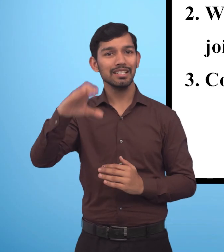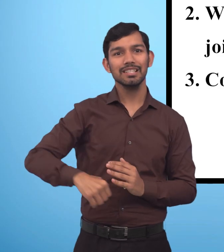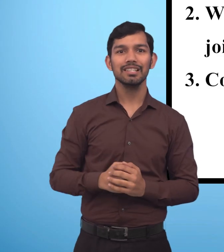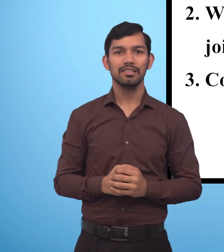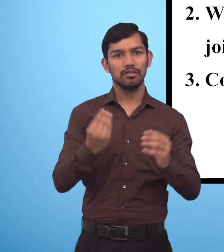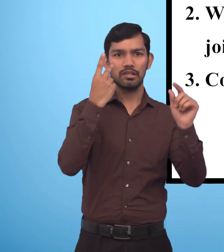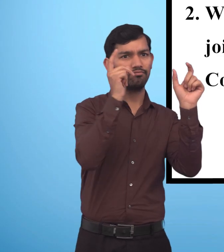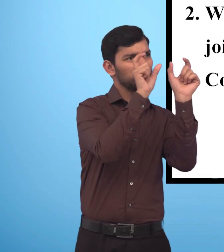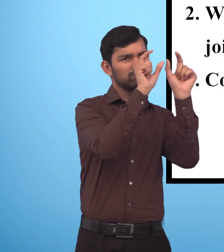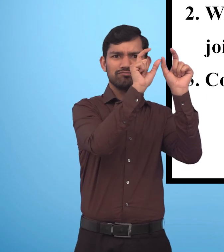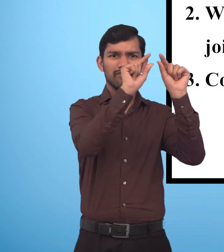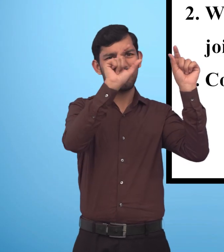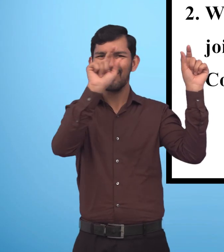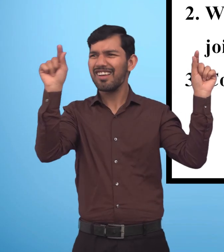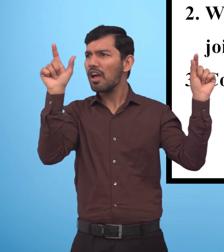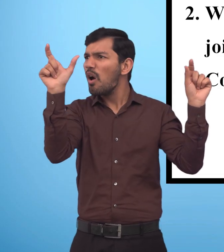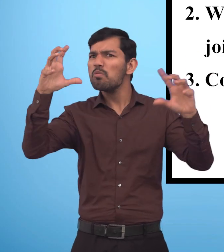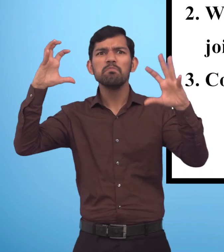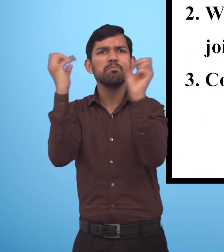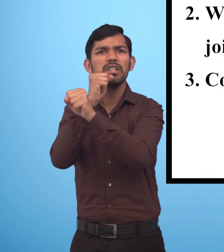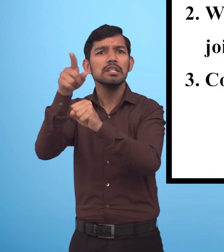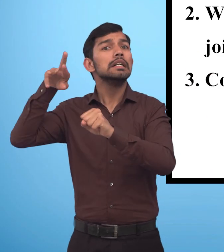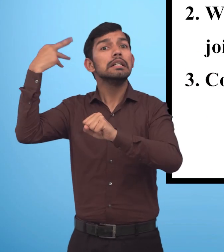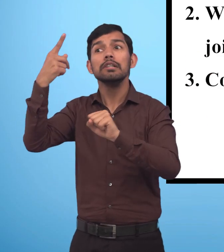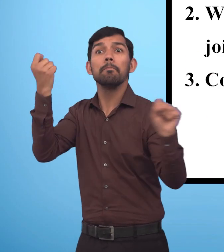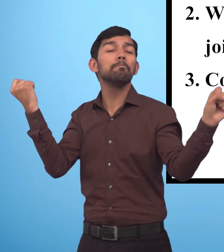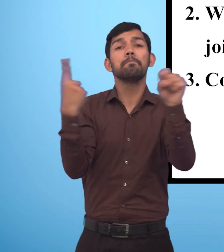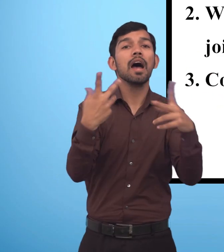C. Complete the following with a suitable reason.